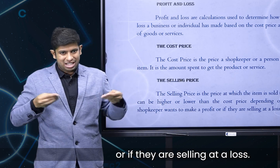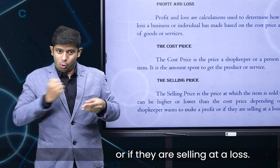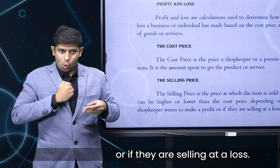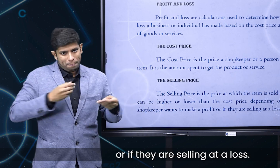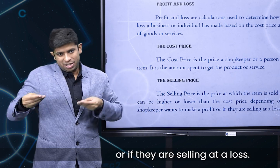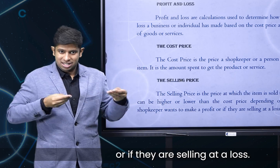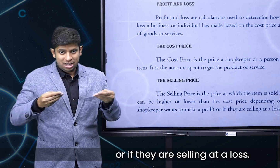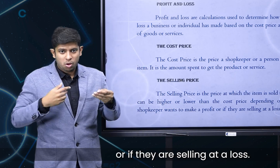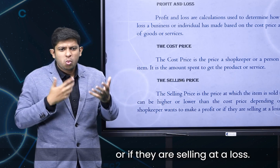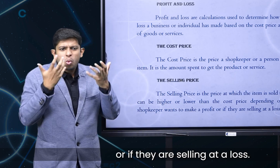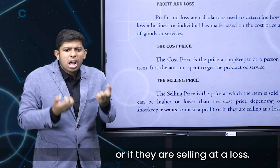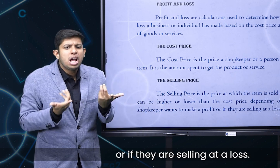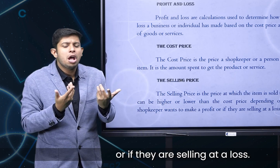selling at a loss.